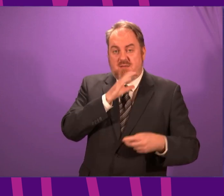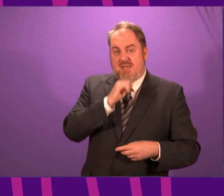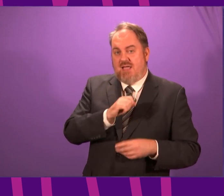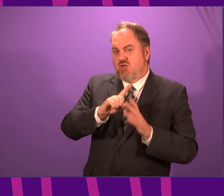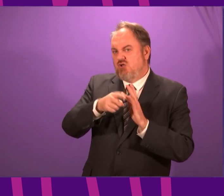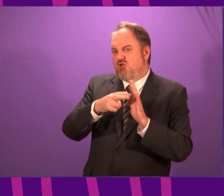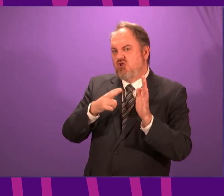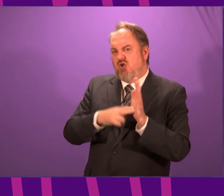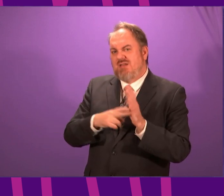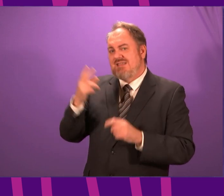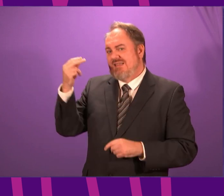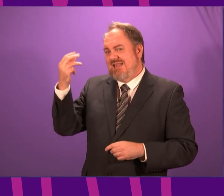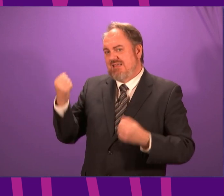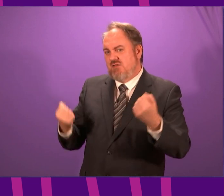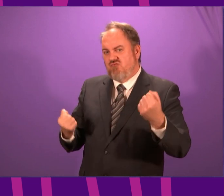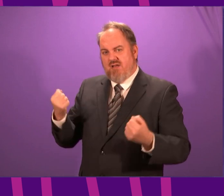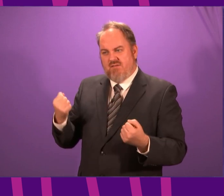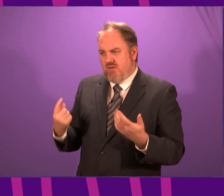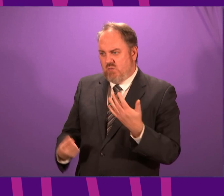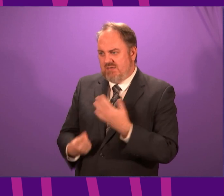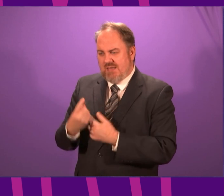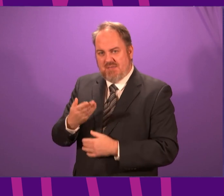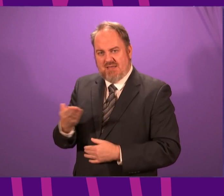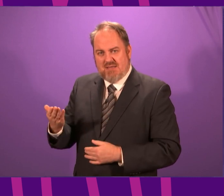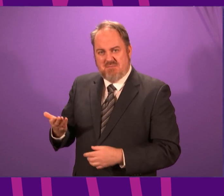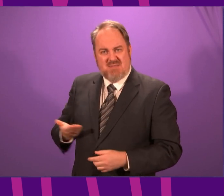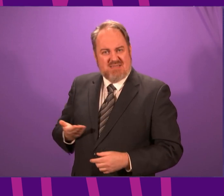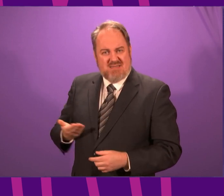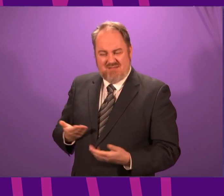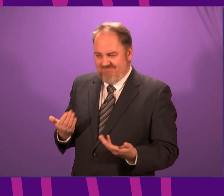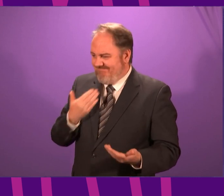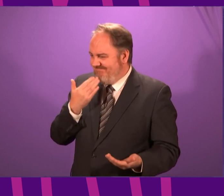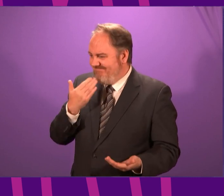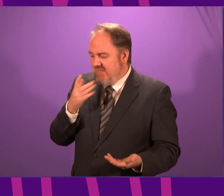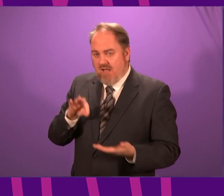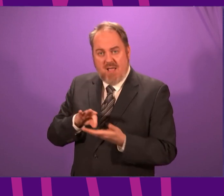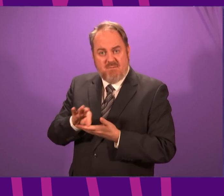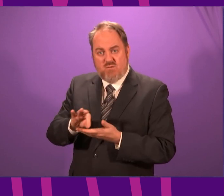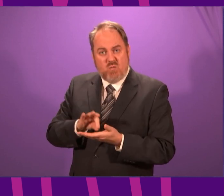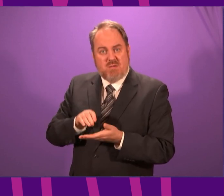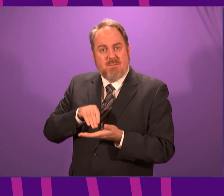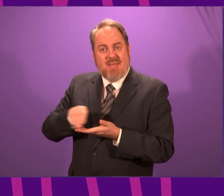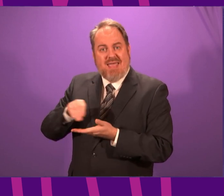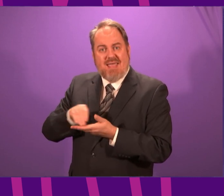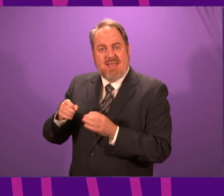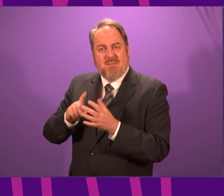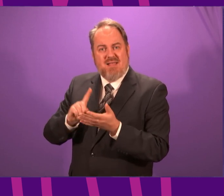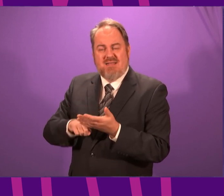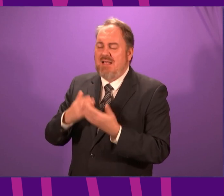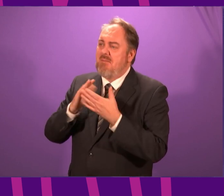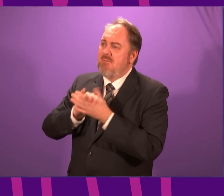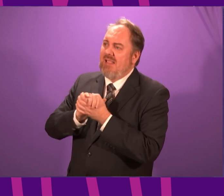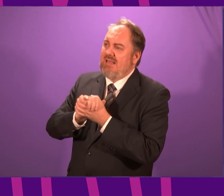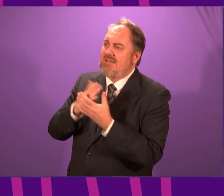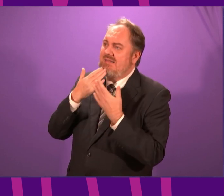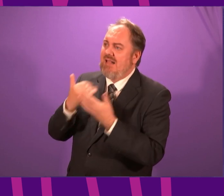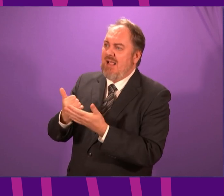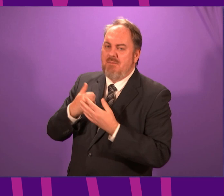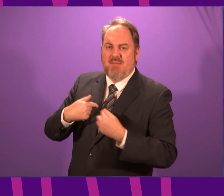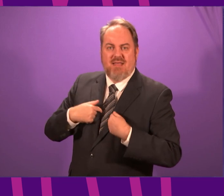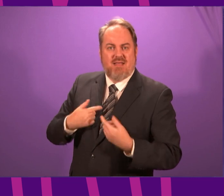He asks when he'll be helped. Business is very bad and he can't meet his bills. Please help me, he says. He's self-employed and